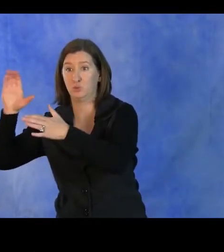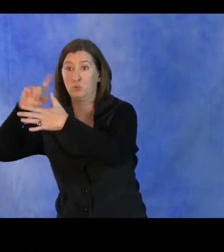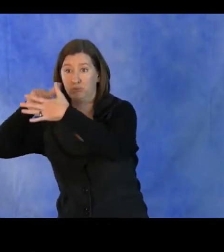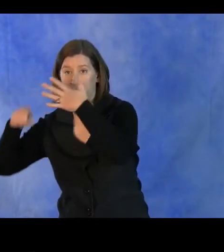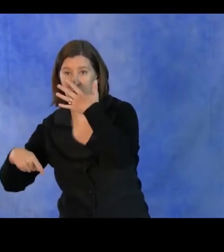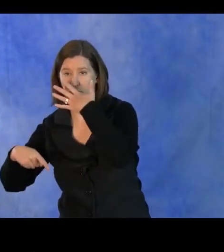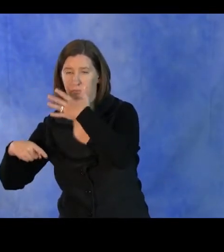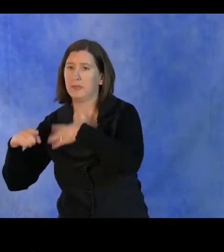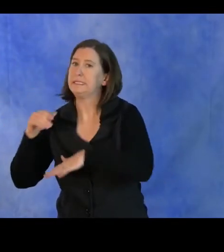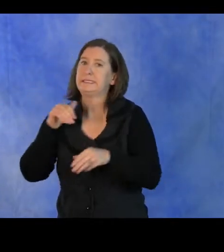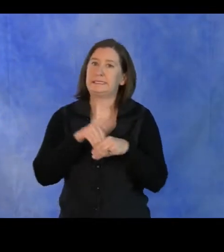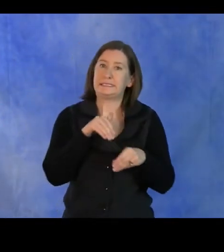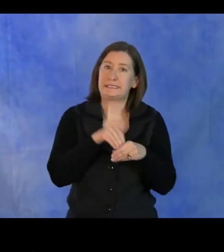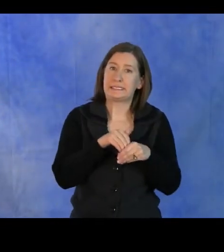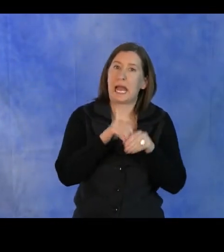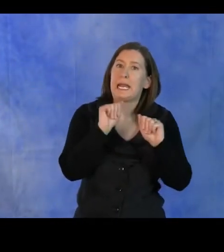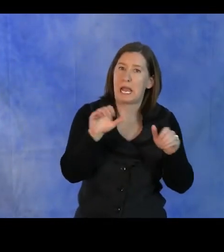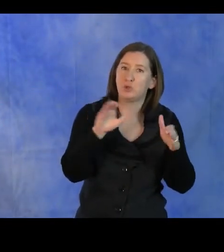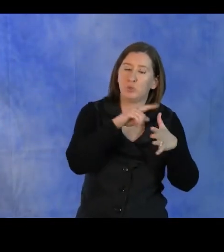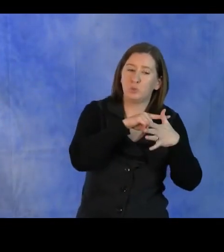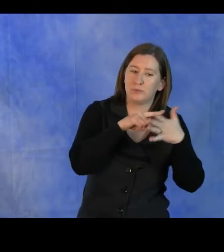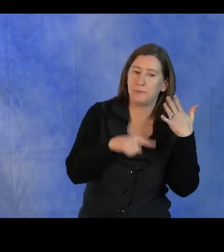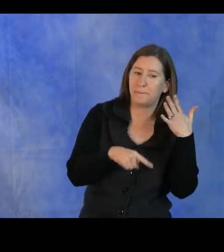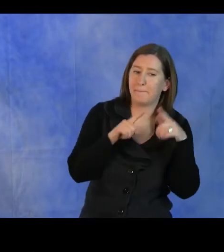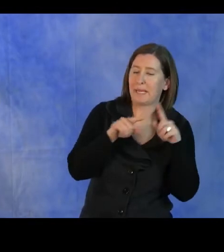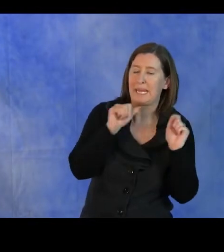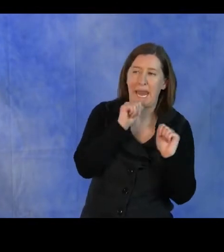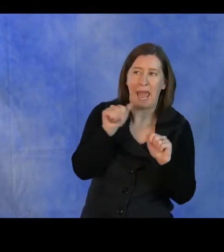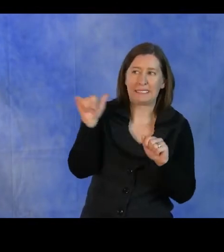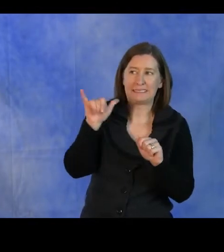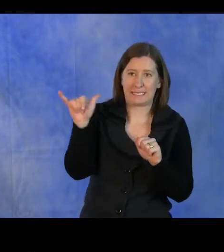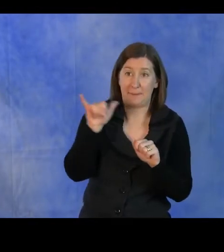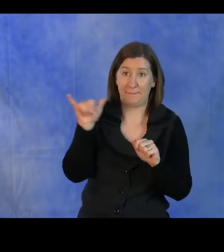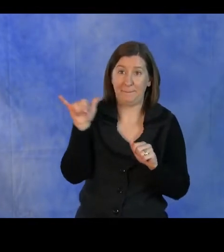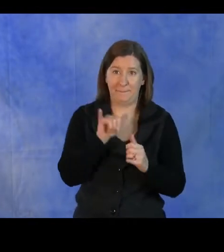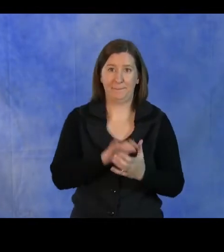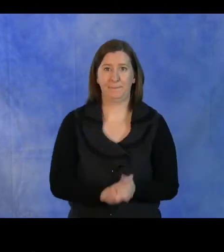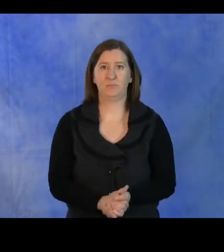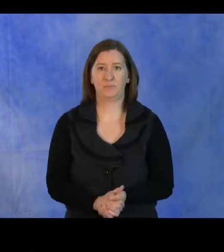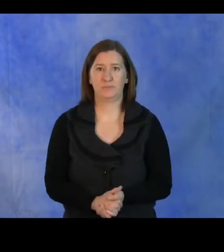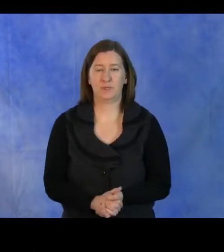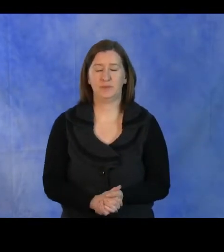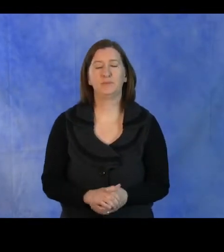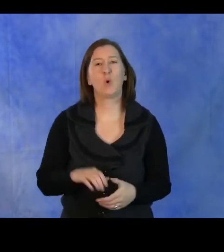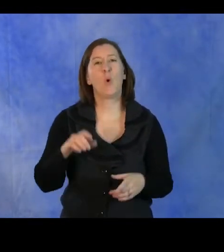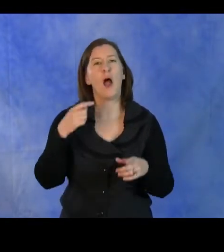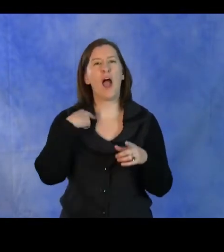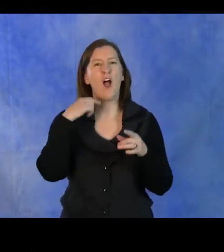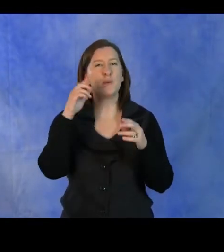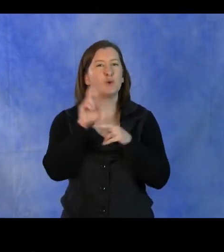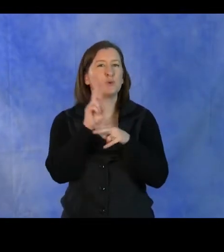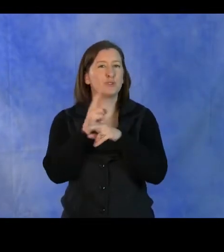that the outdoors activities, you can do those things, but indoors it has a different set of rules.